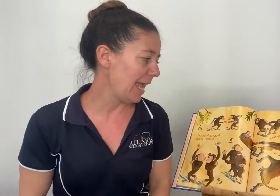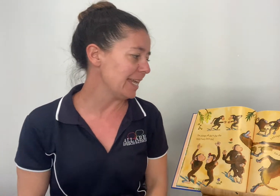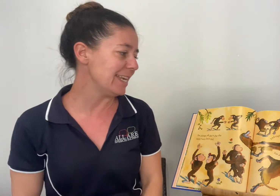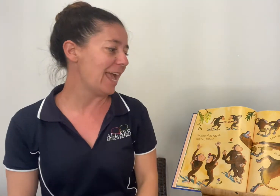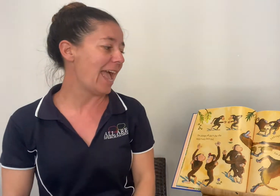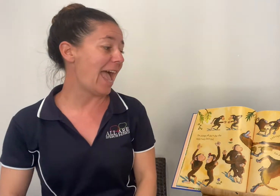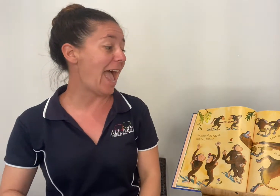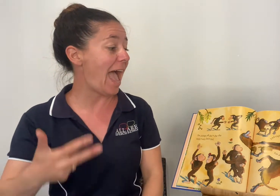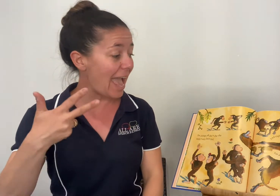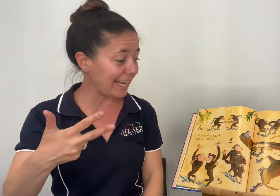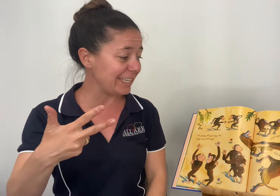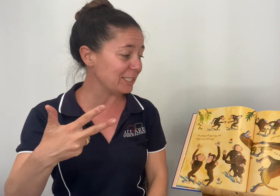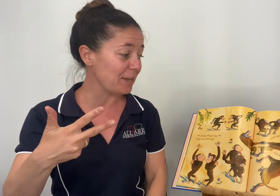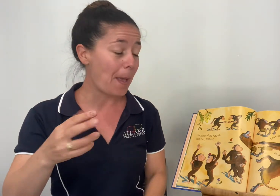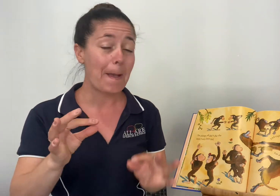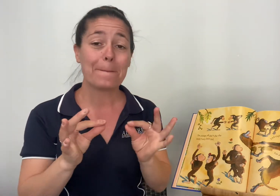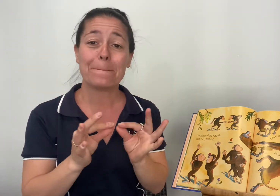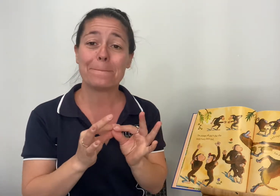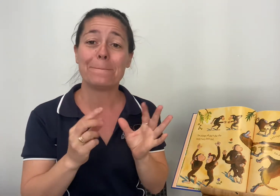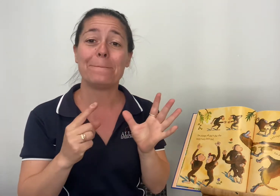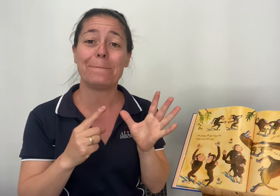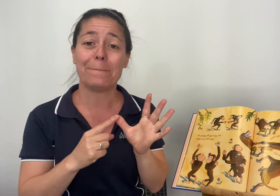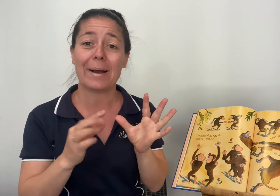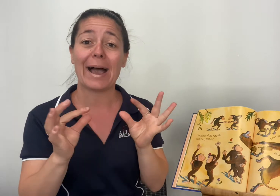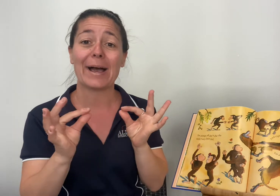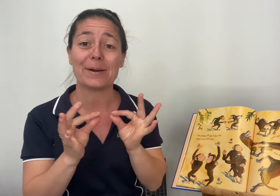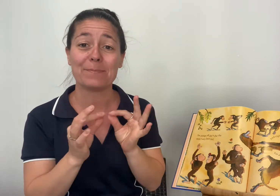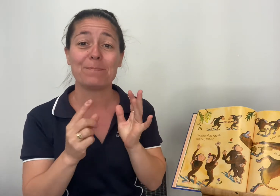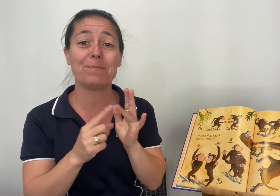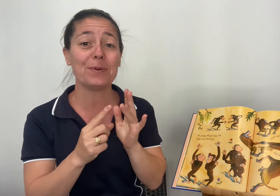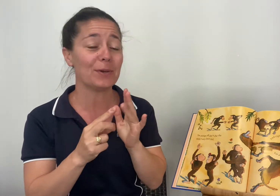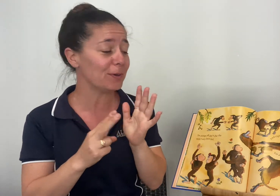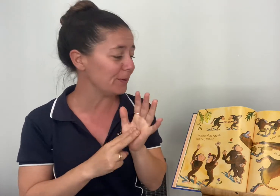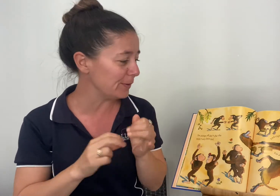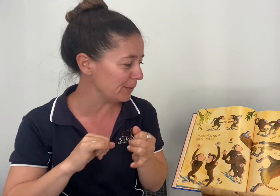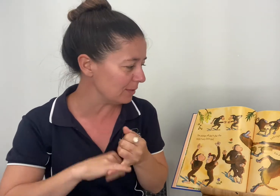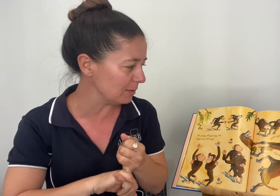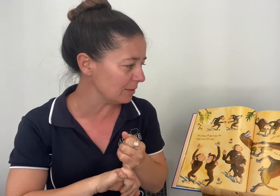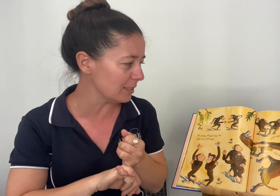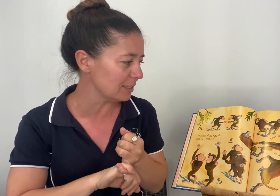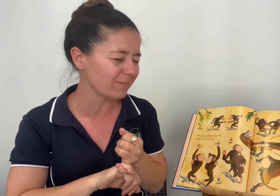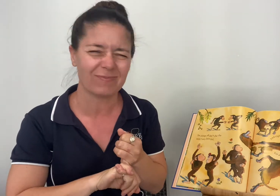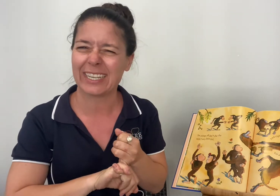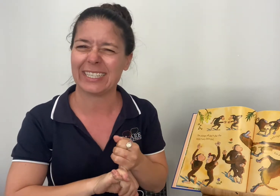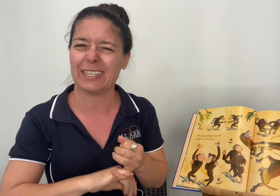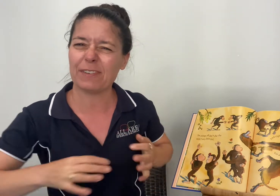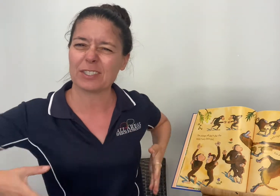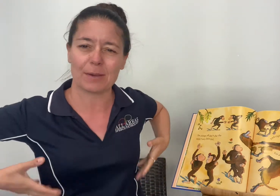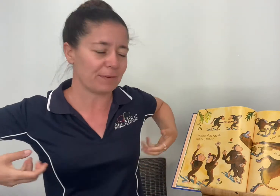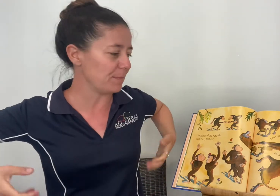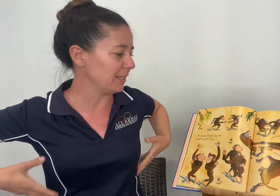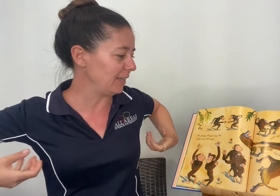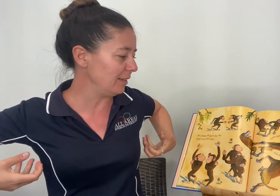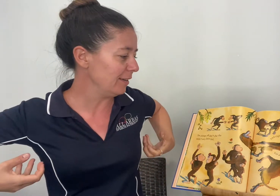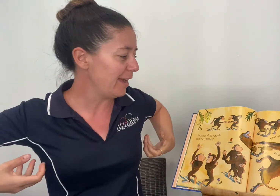And 8 baboons, it's like a different type of monkey,